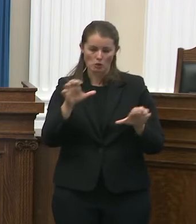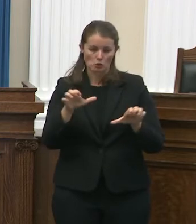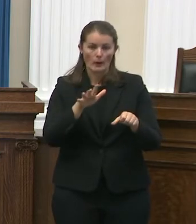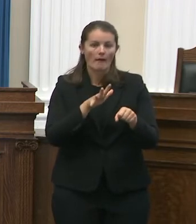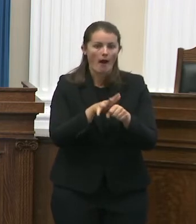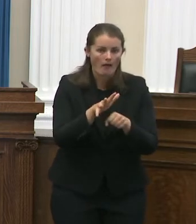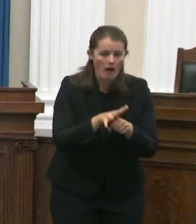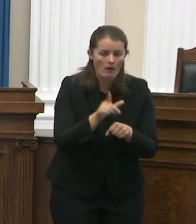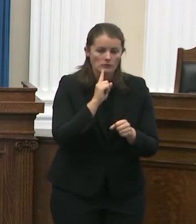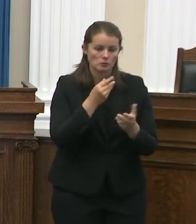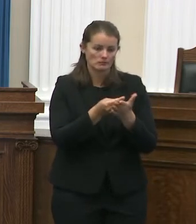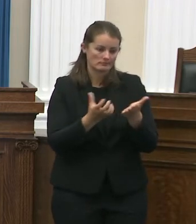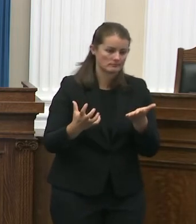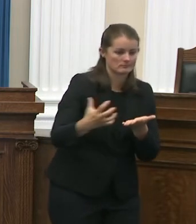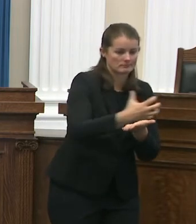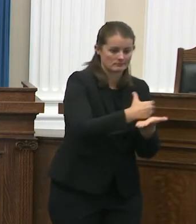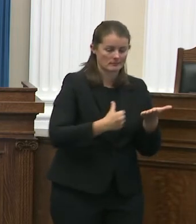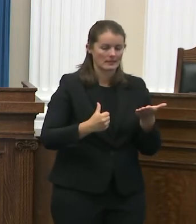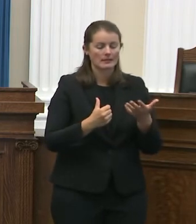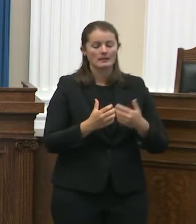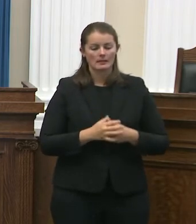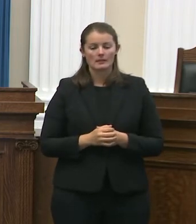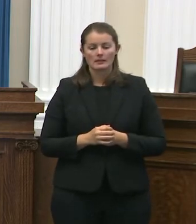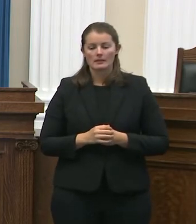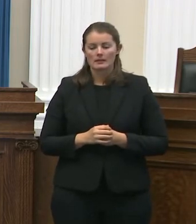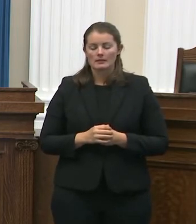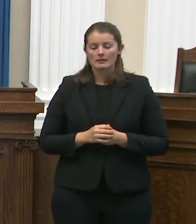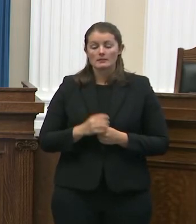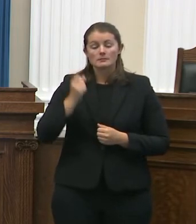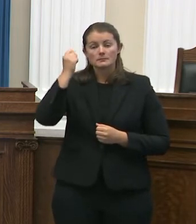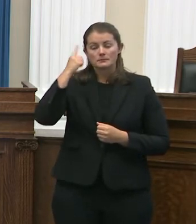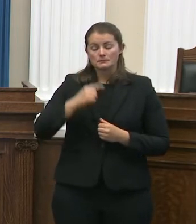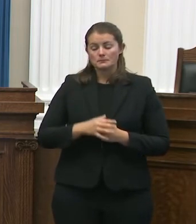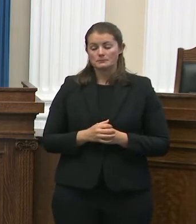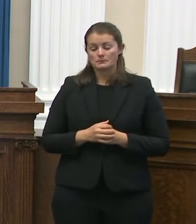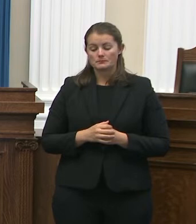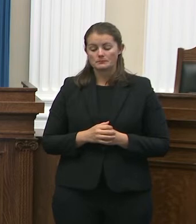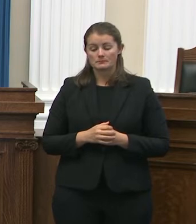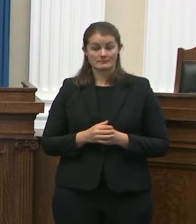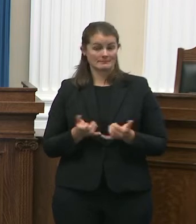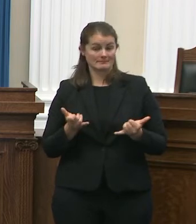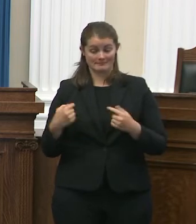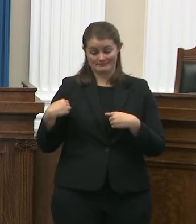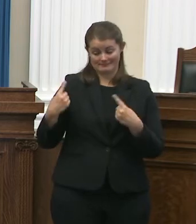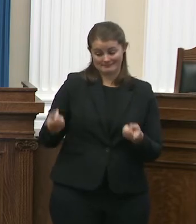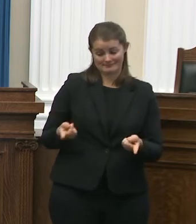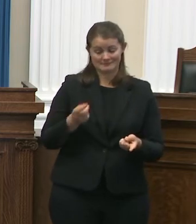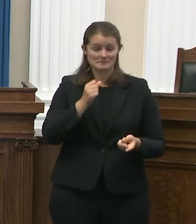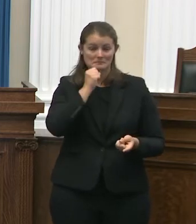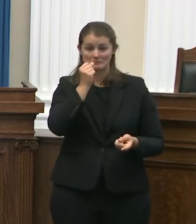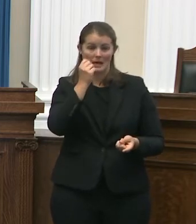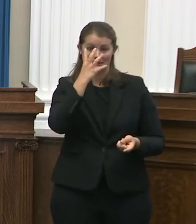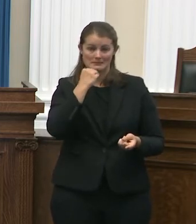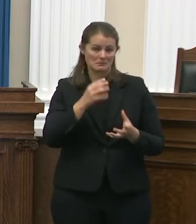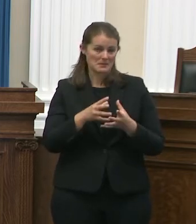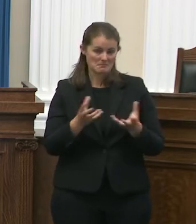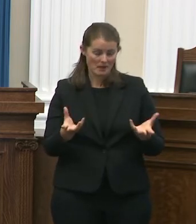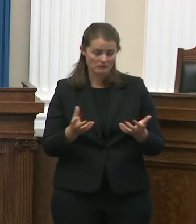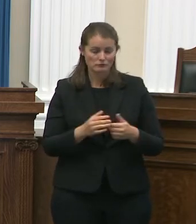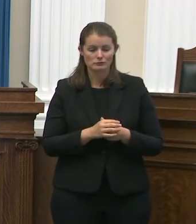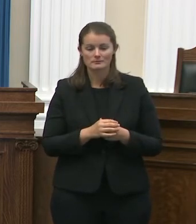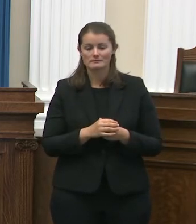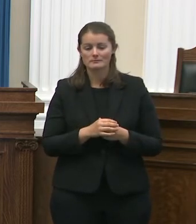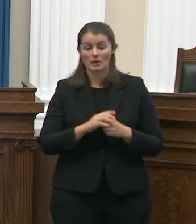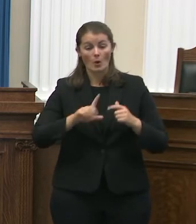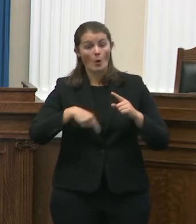I don't get to sleep a lot anymore. I don't get to rest a lot anymore. And when I do try to sleep, it's not been very sound